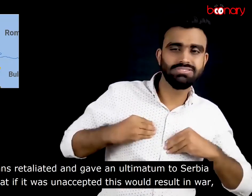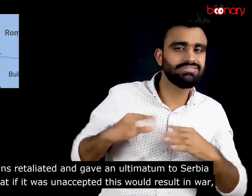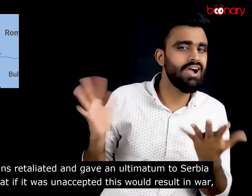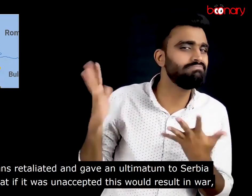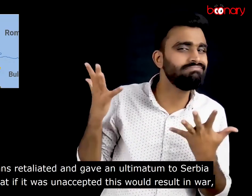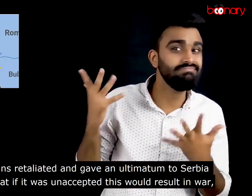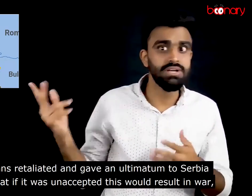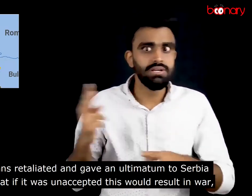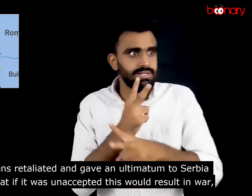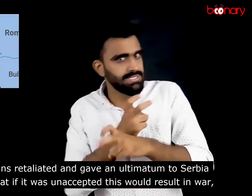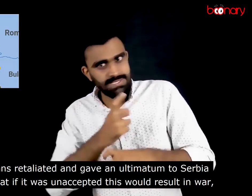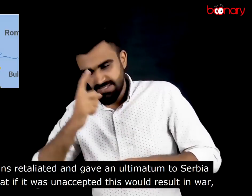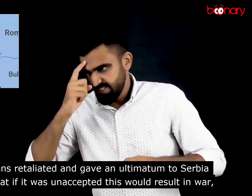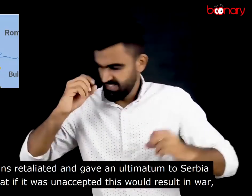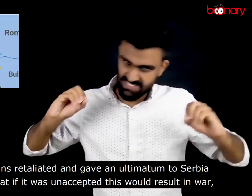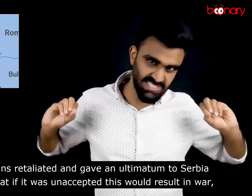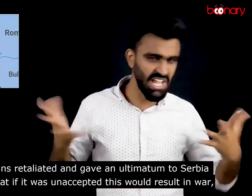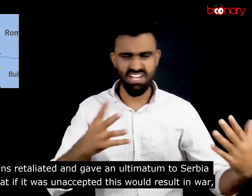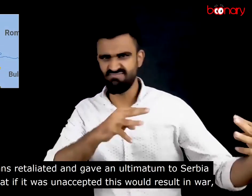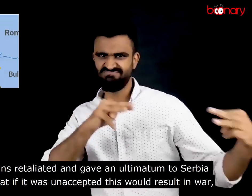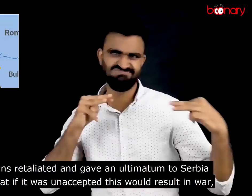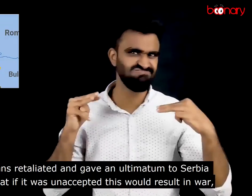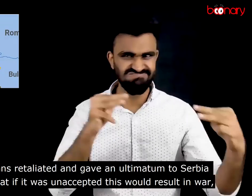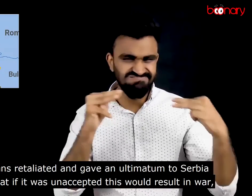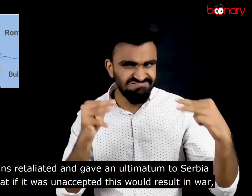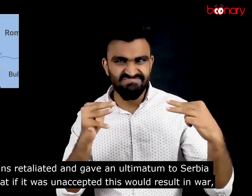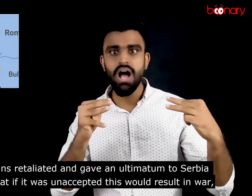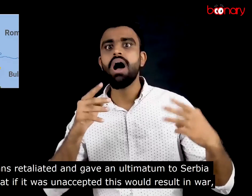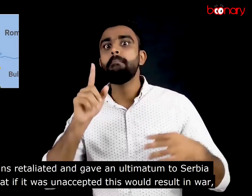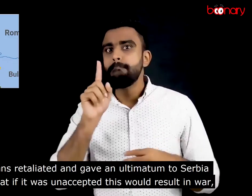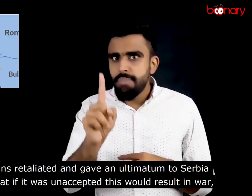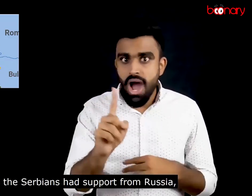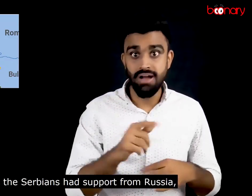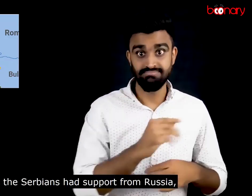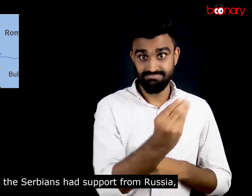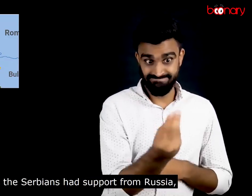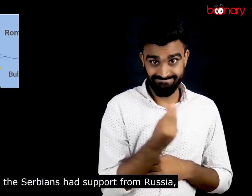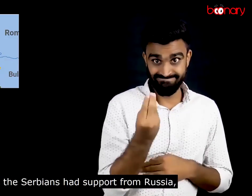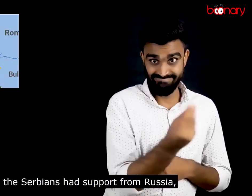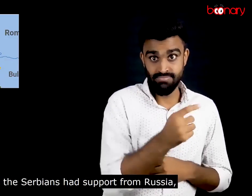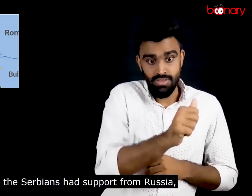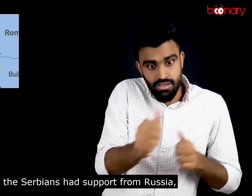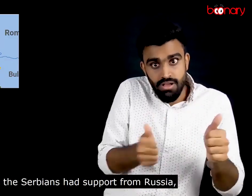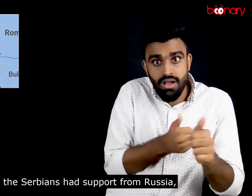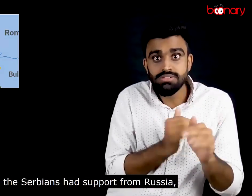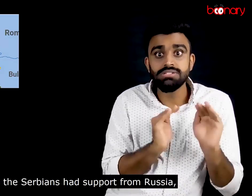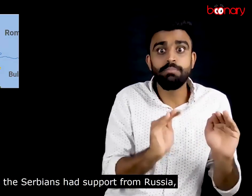and told that if it was unaccepted, this would result in war. But the Serbians had support